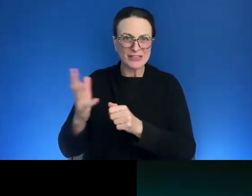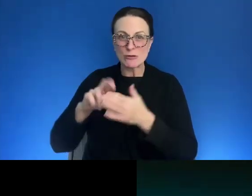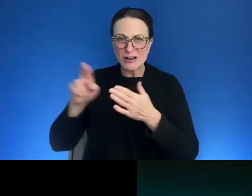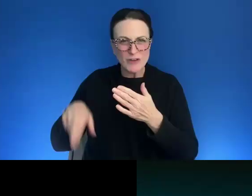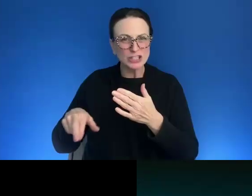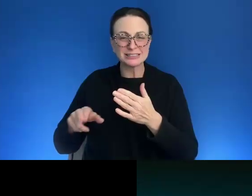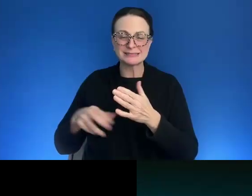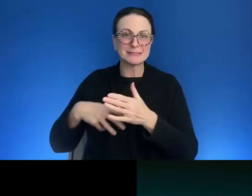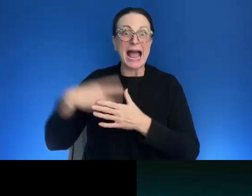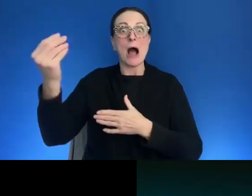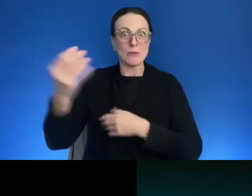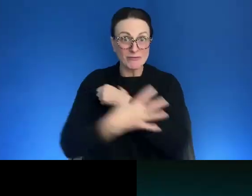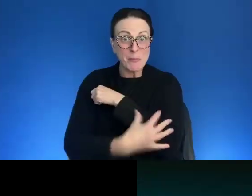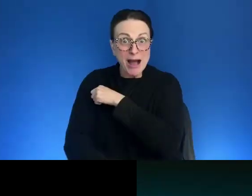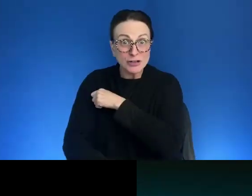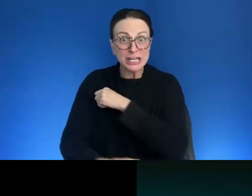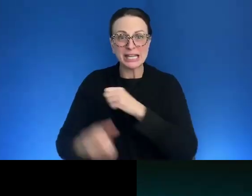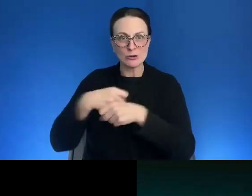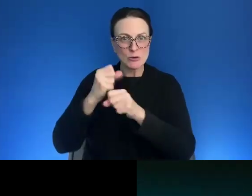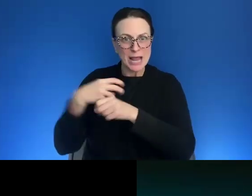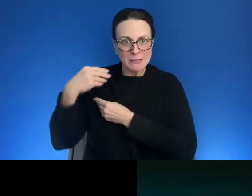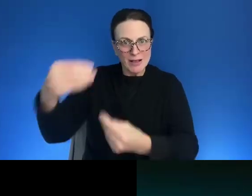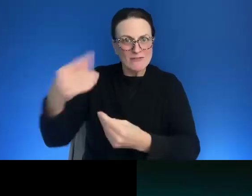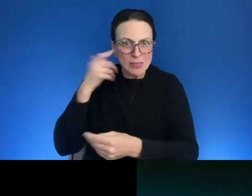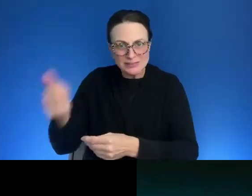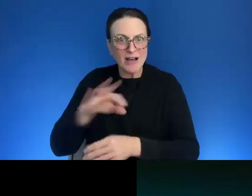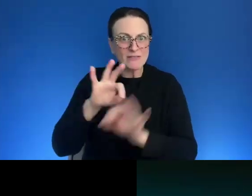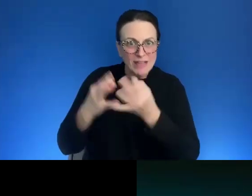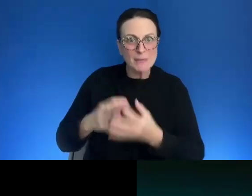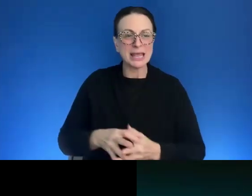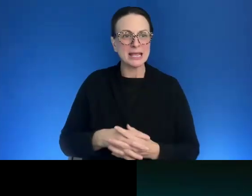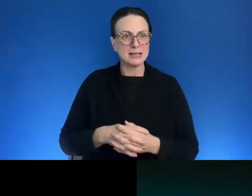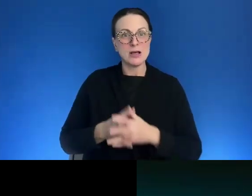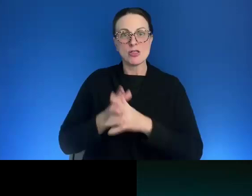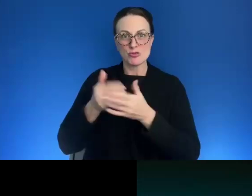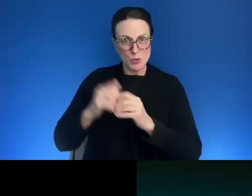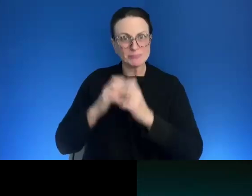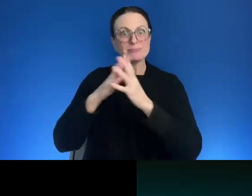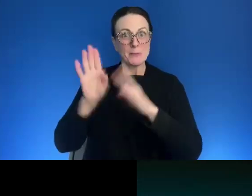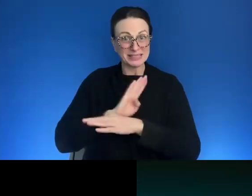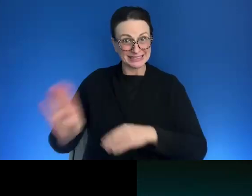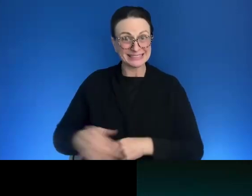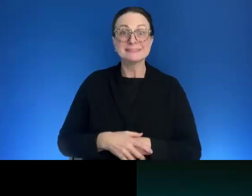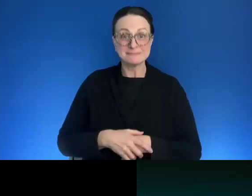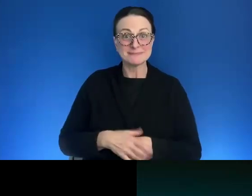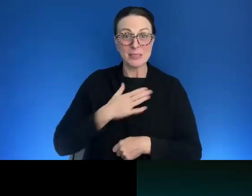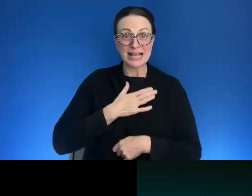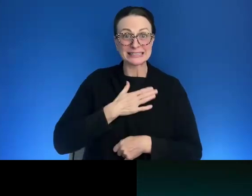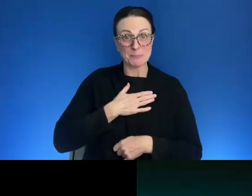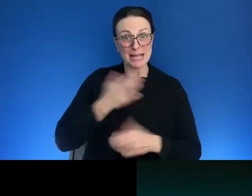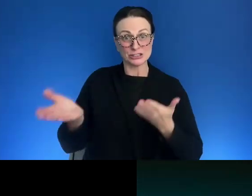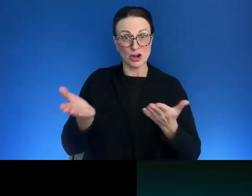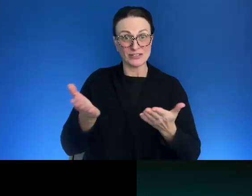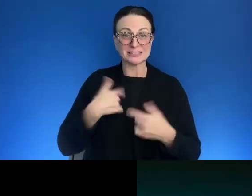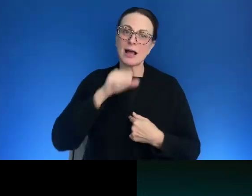of poverty and create a legacy for themselves and their family through entrepreneurship. So that's my service that